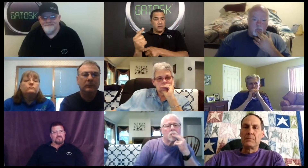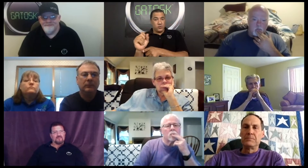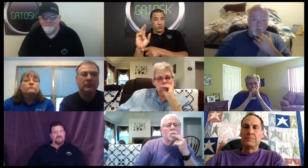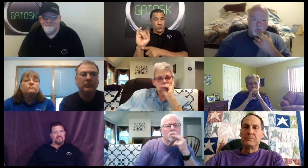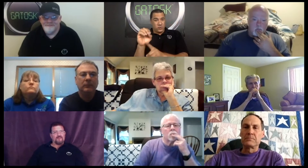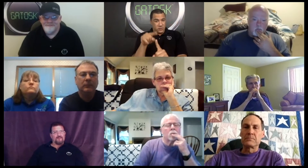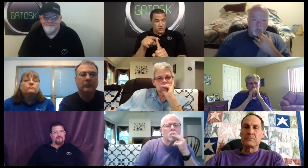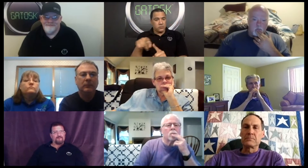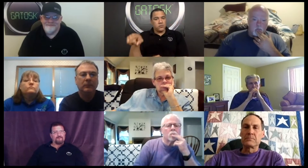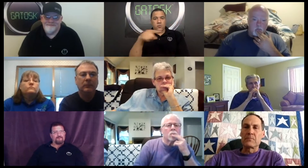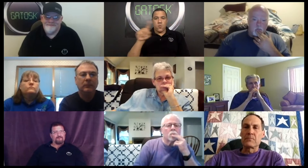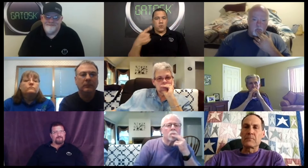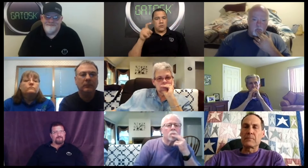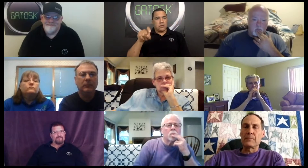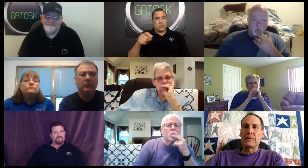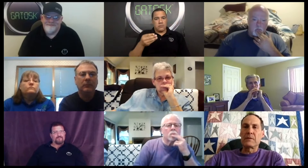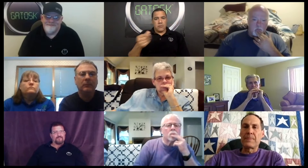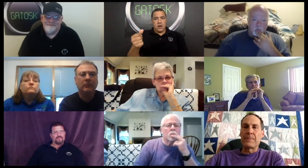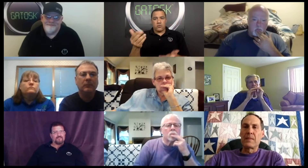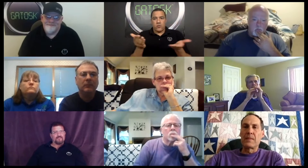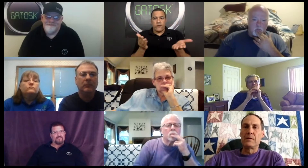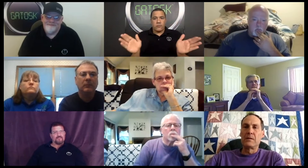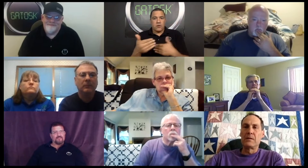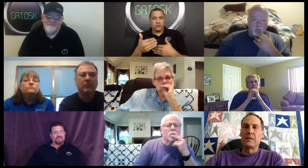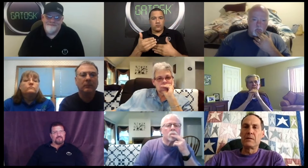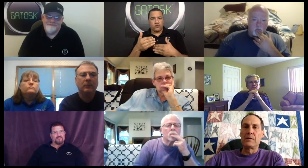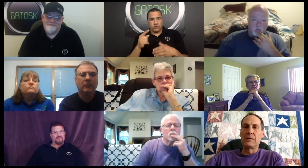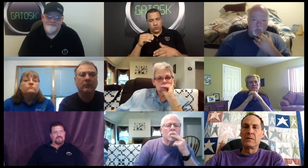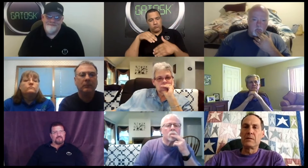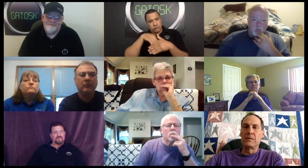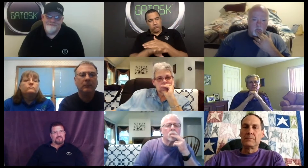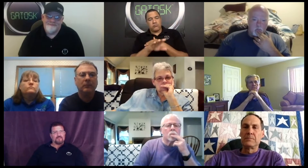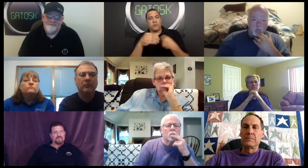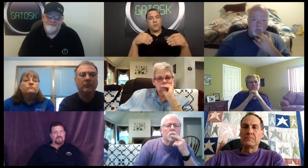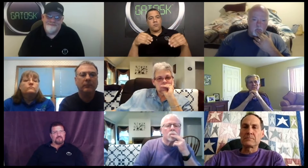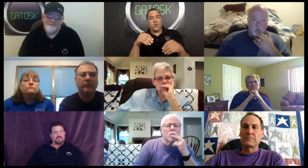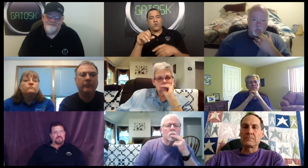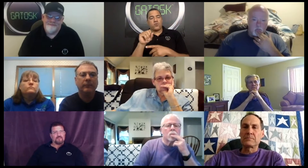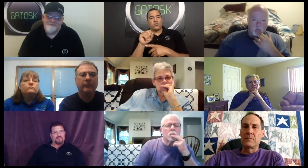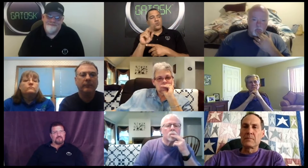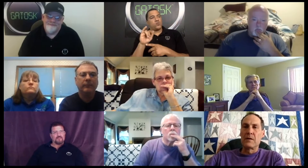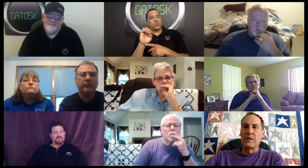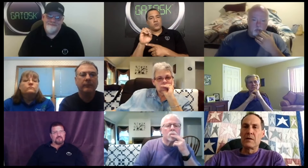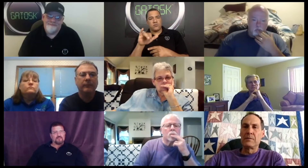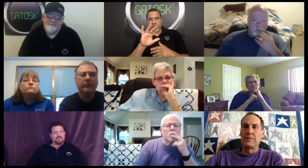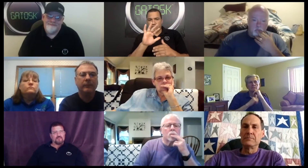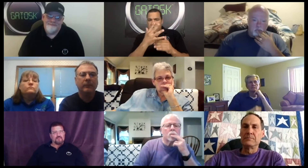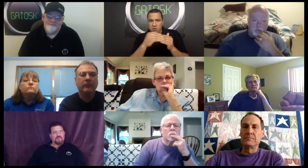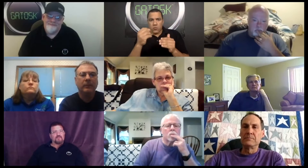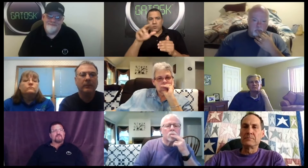marketing suite in itself, you guys only need to pay the service package to access the marketing suite, that